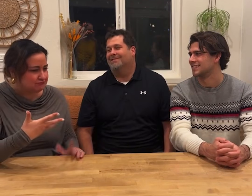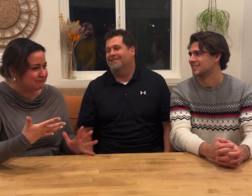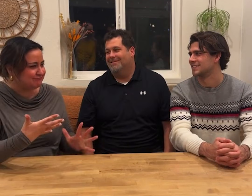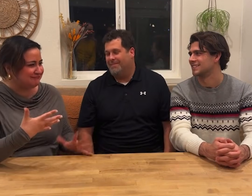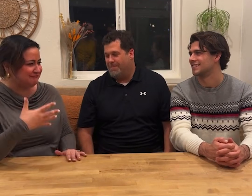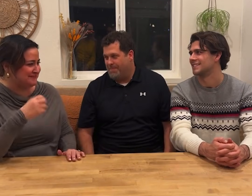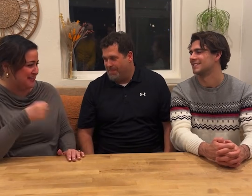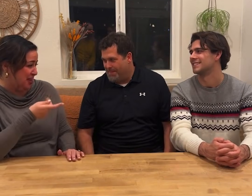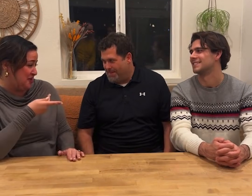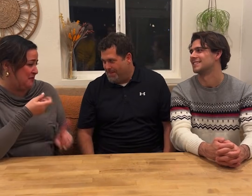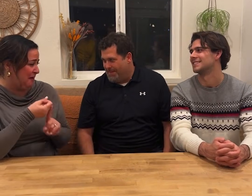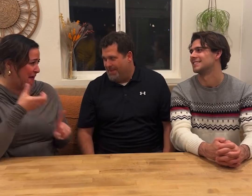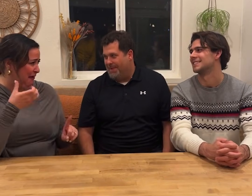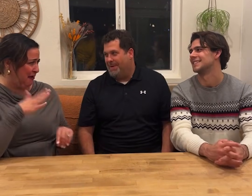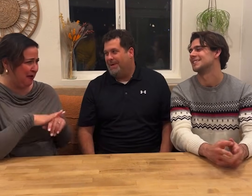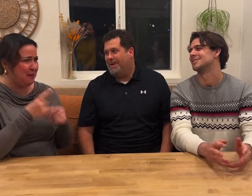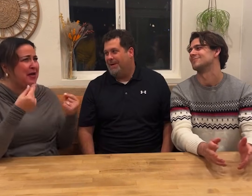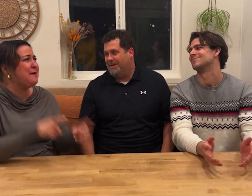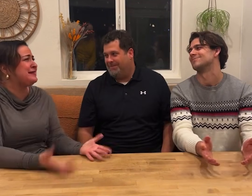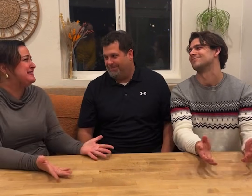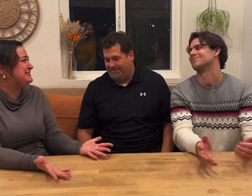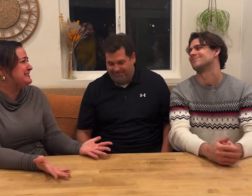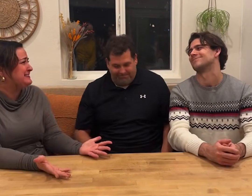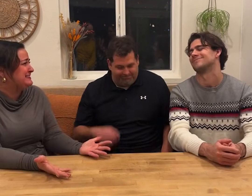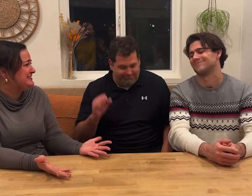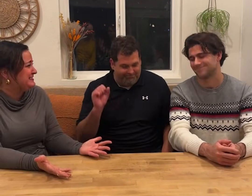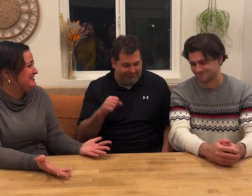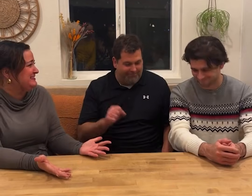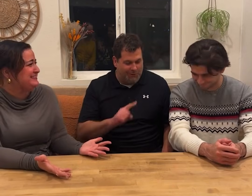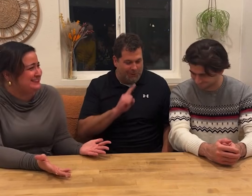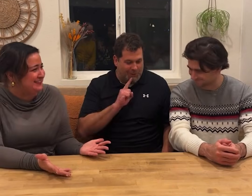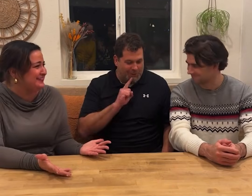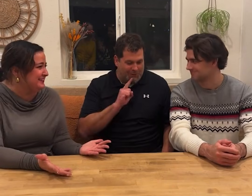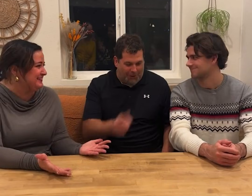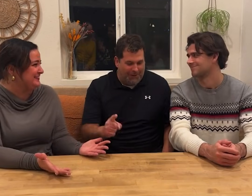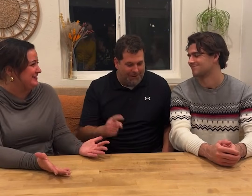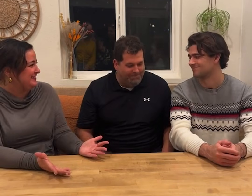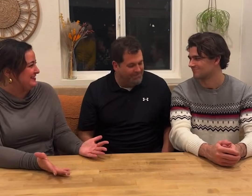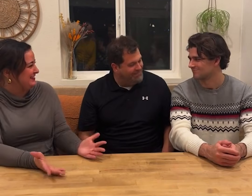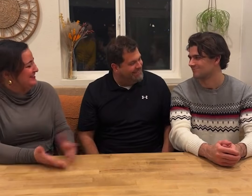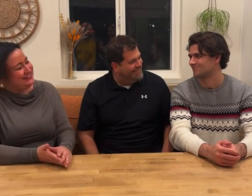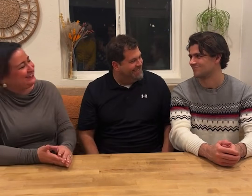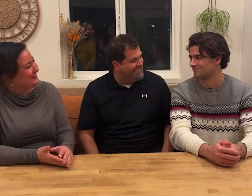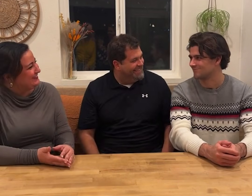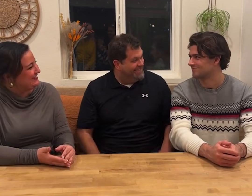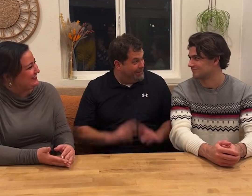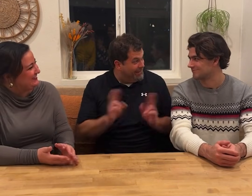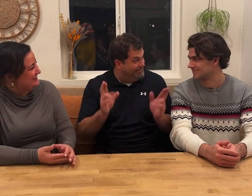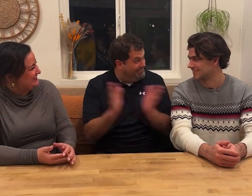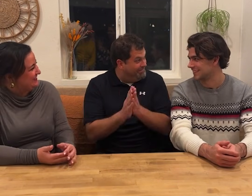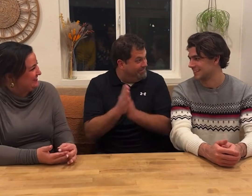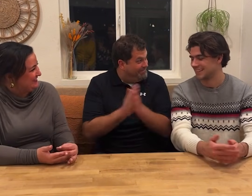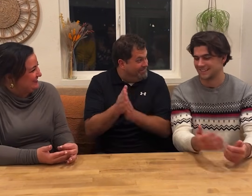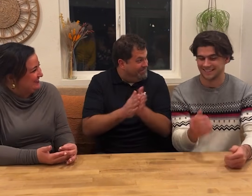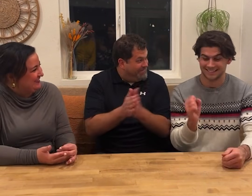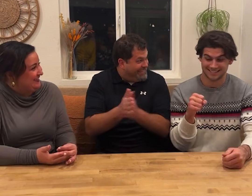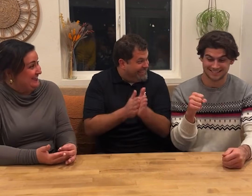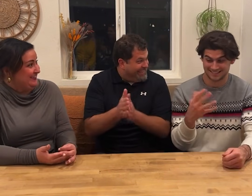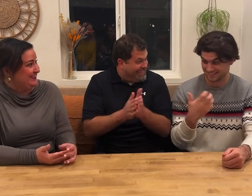win, and you guys went from first to third. Could you tell us what happened? Sure, ready? Corey?